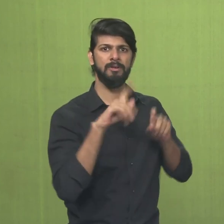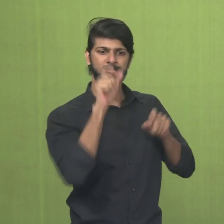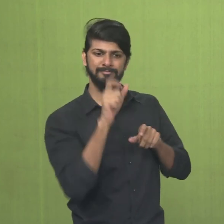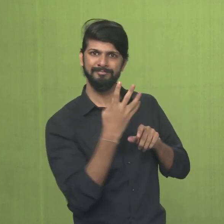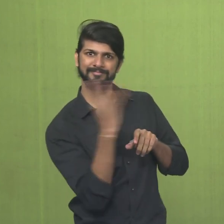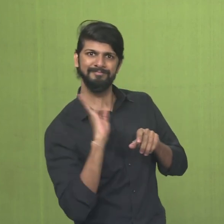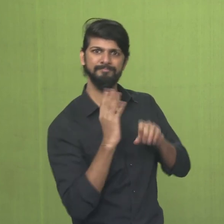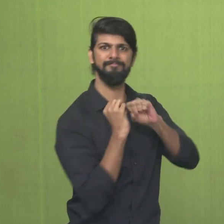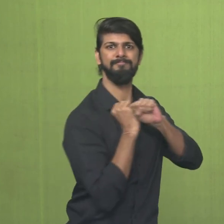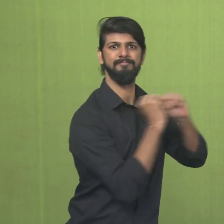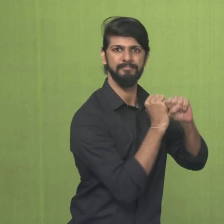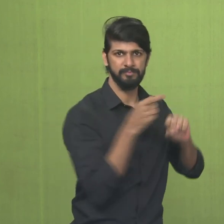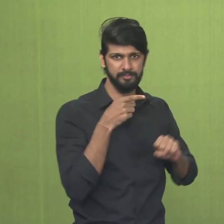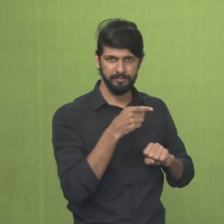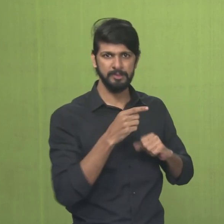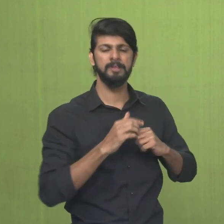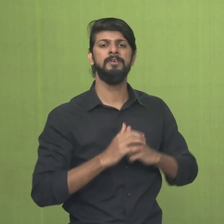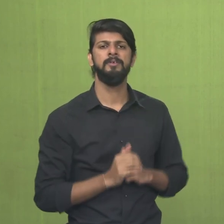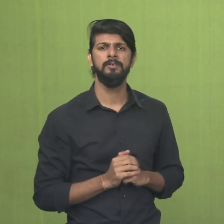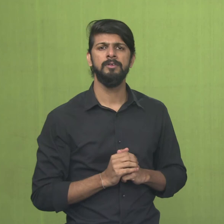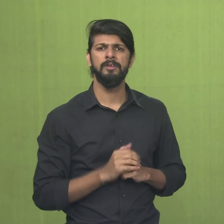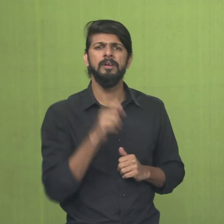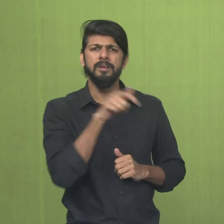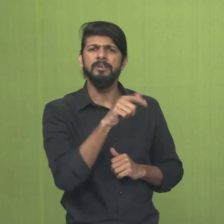As you can see in the painting, there are four men who are carrying the palanquin.